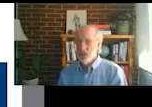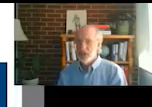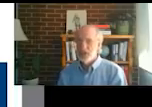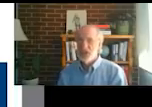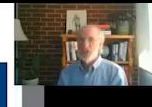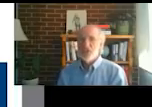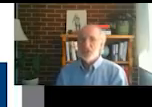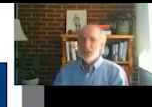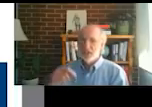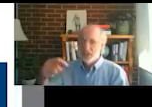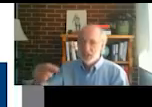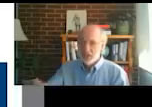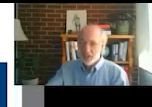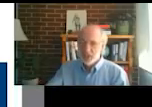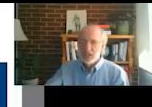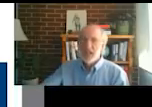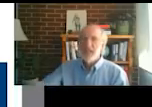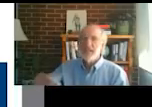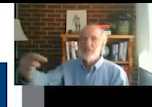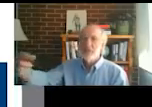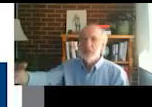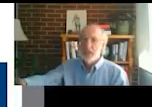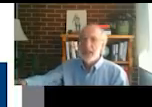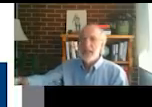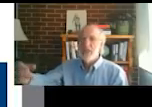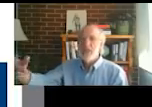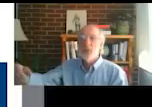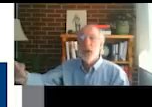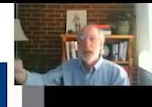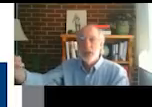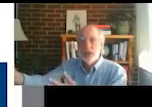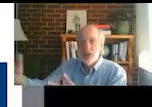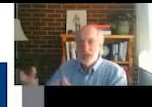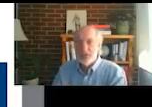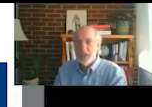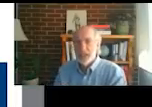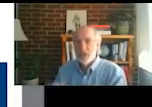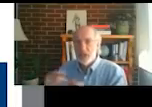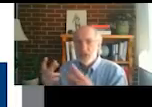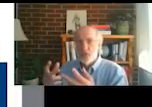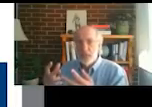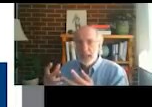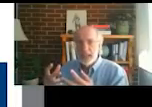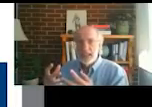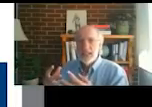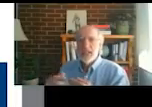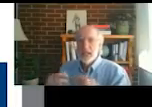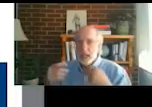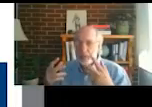response occurs, you're going to deliver the item, and while you're delivering it, you're going to